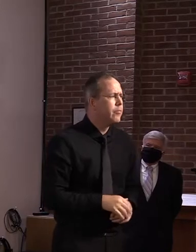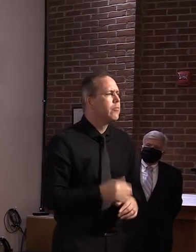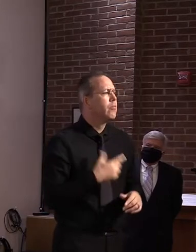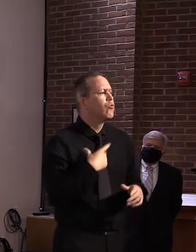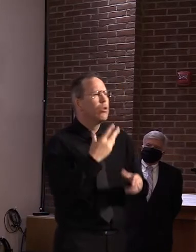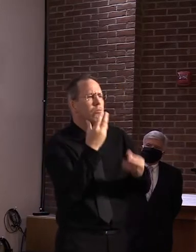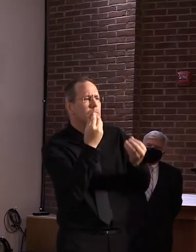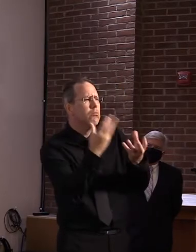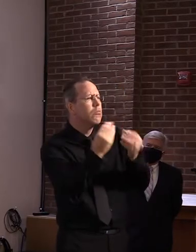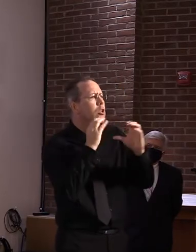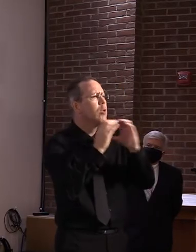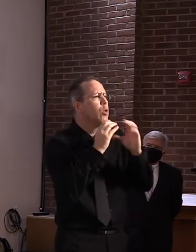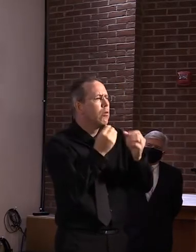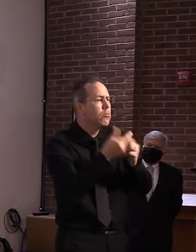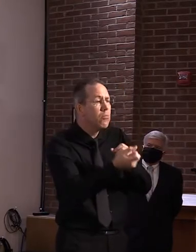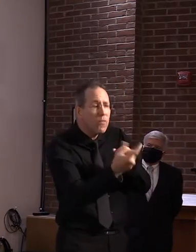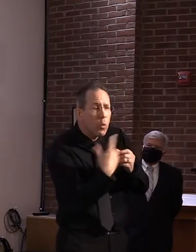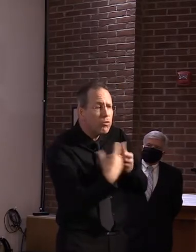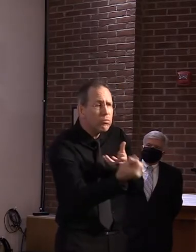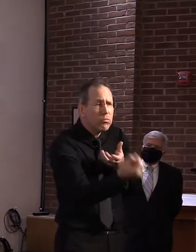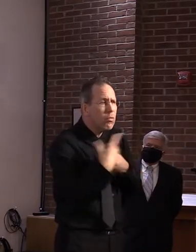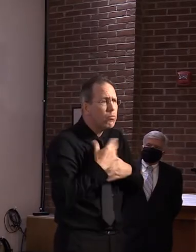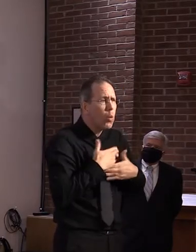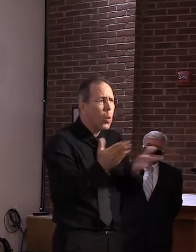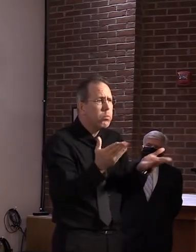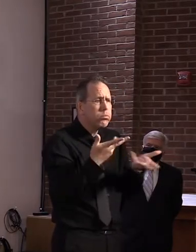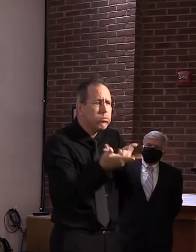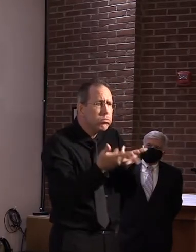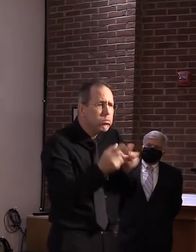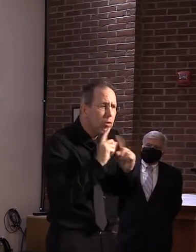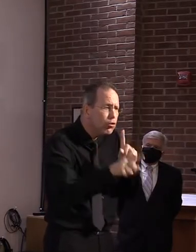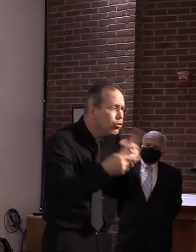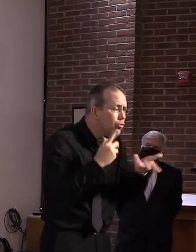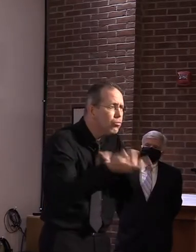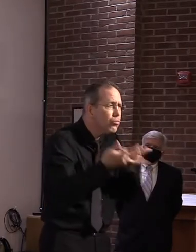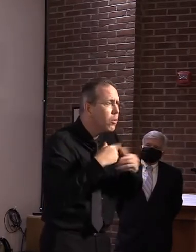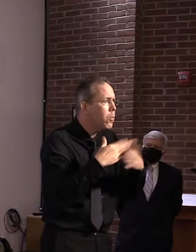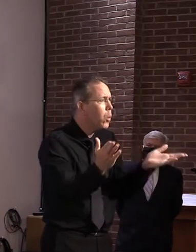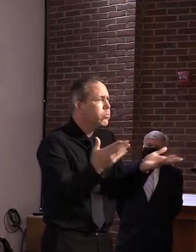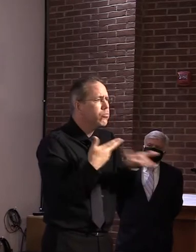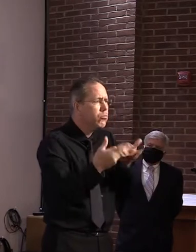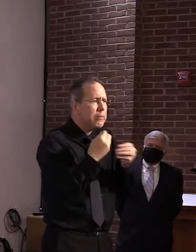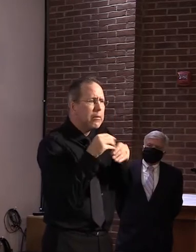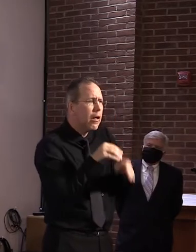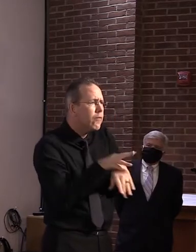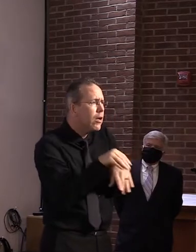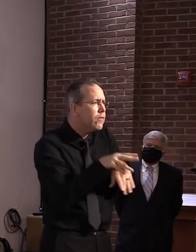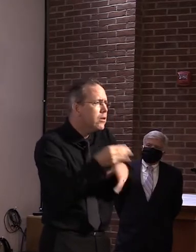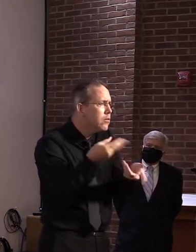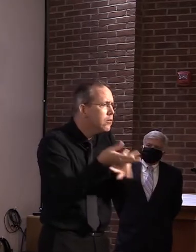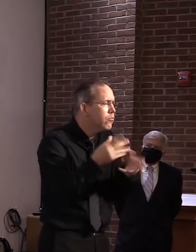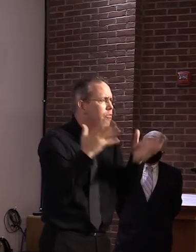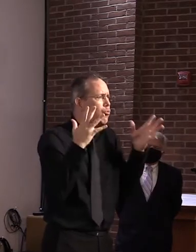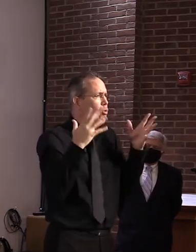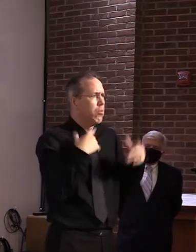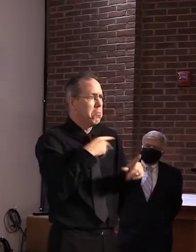all. It doesn't gather any data on the person, their whereabouts or anything of that